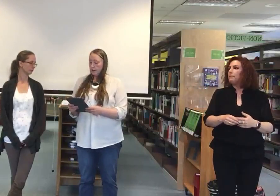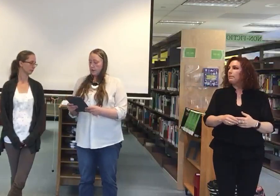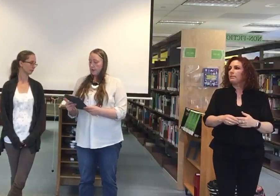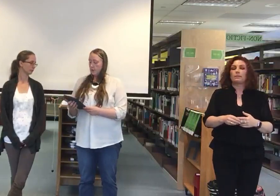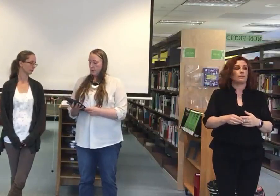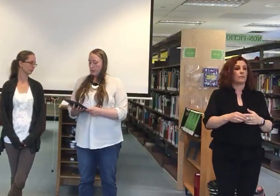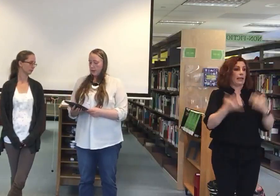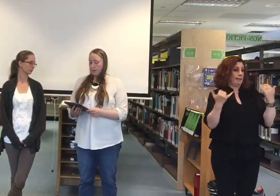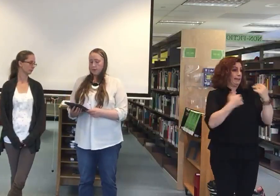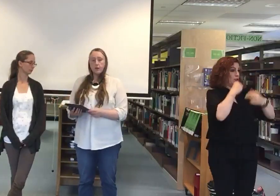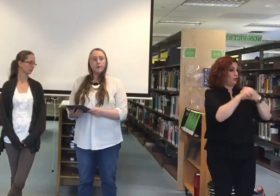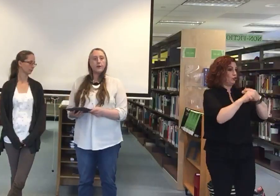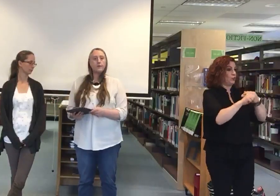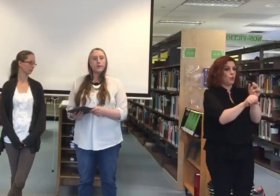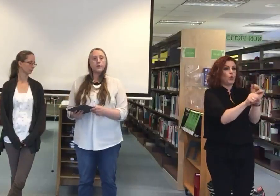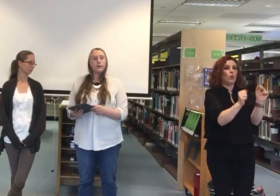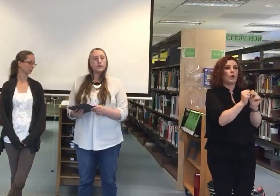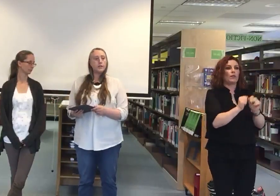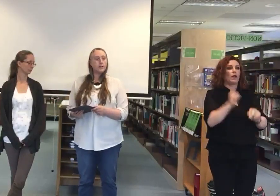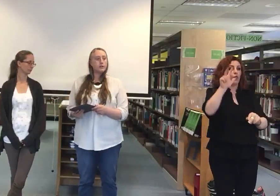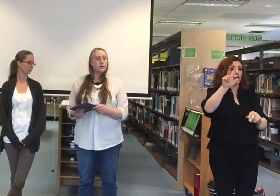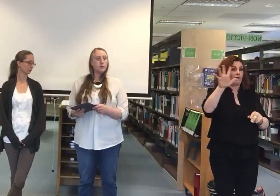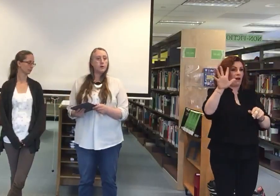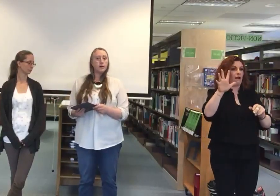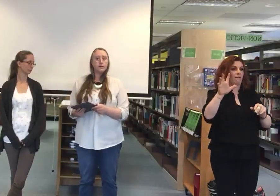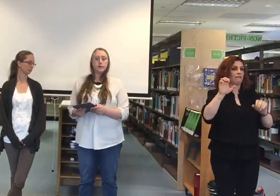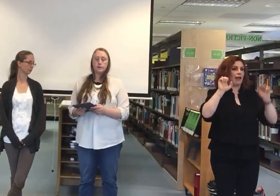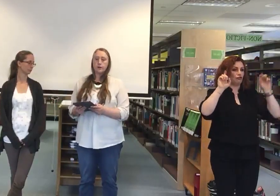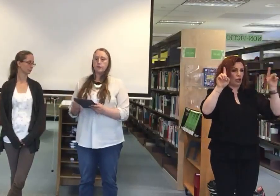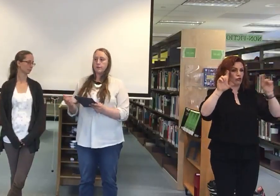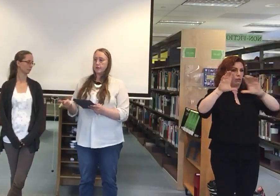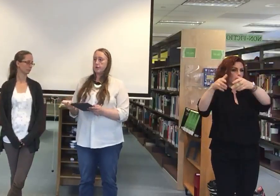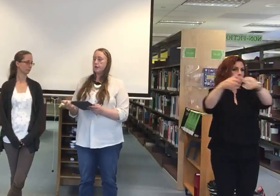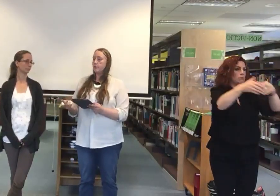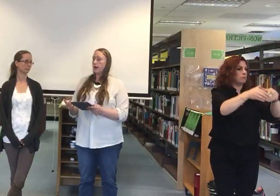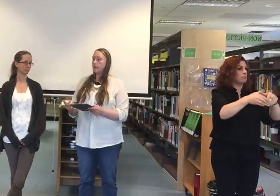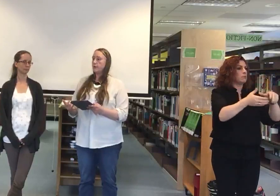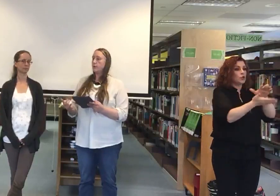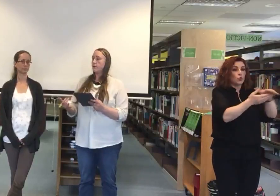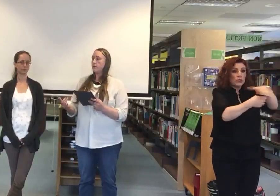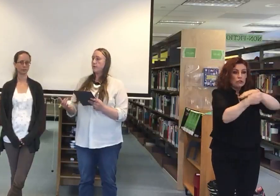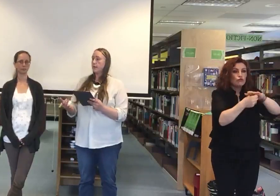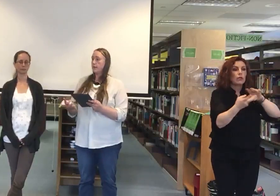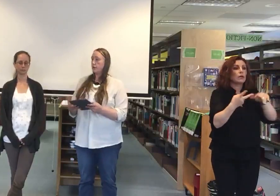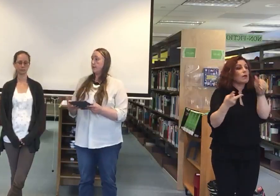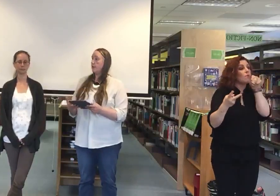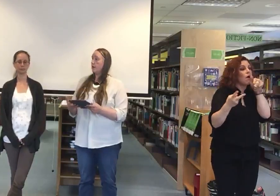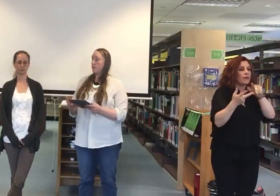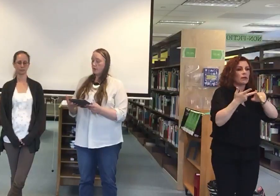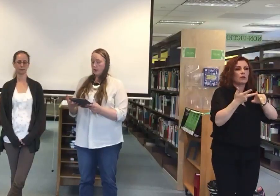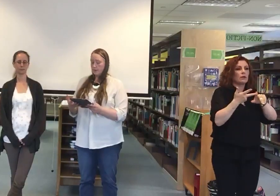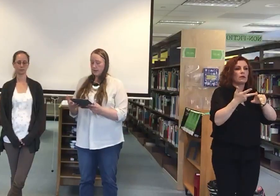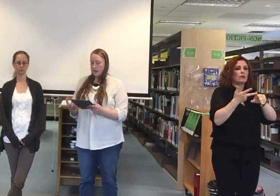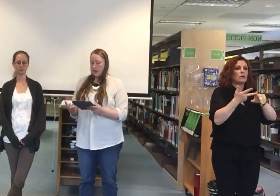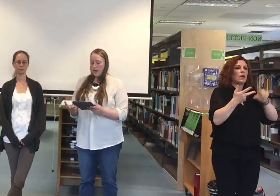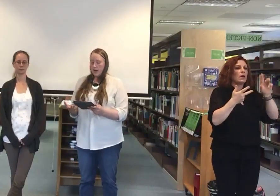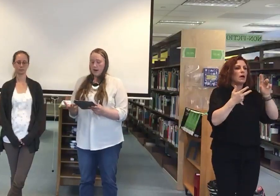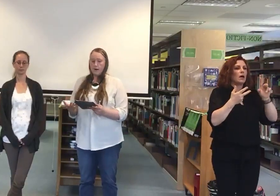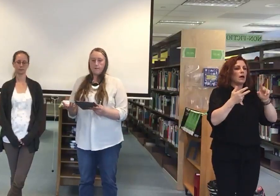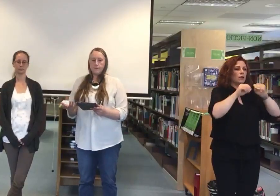We work this year, we're working with 35 different educational authorities. So that includes districts, private schools, and distributed learning